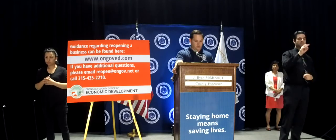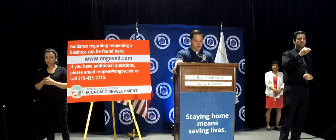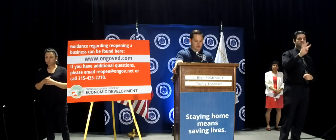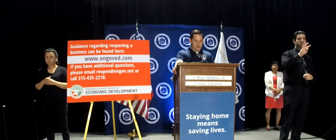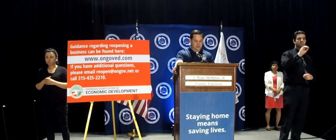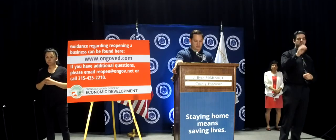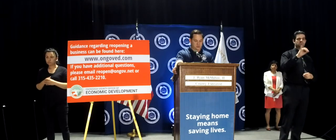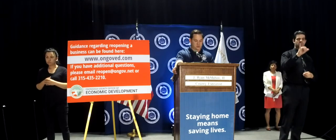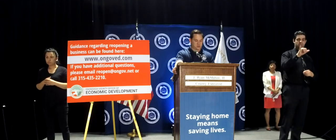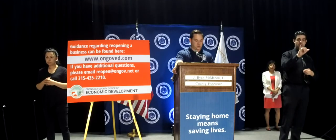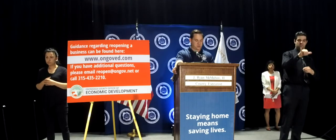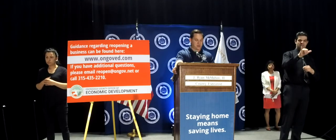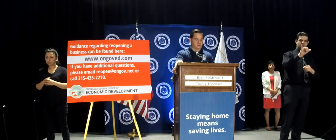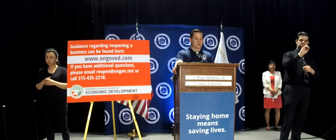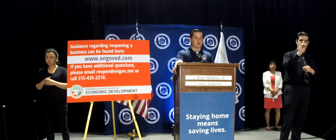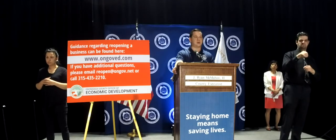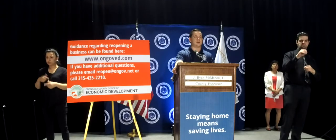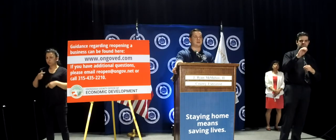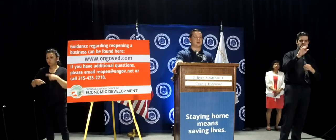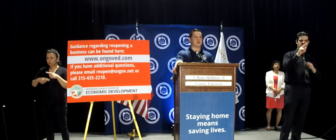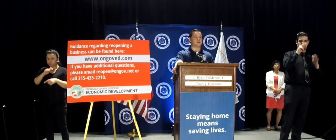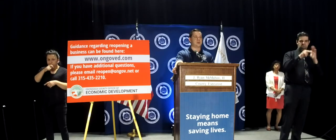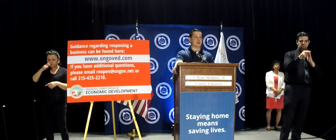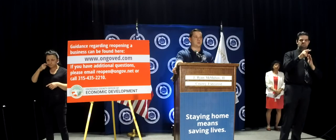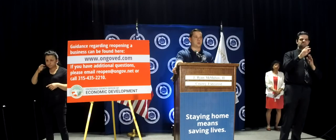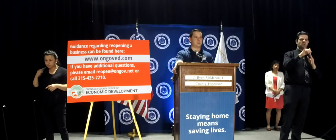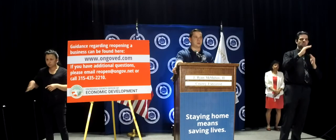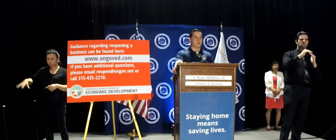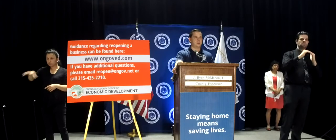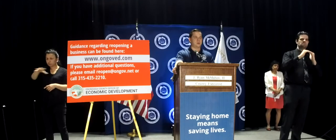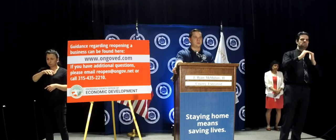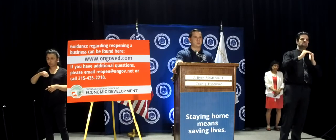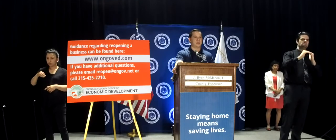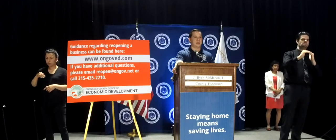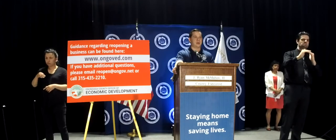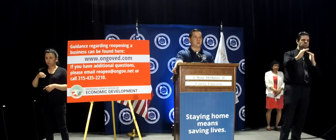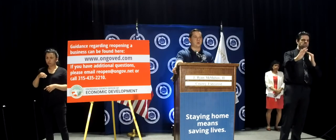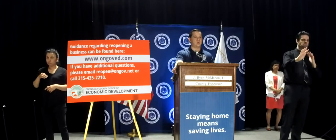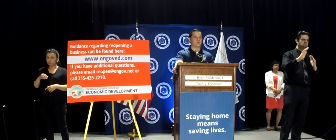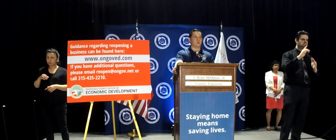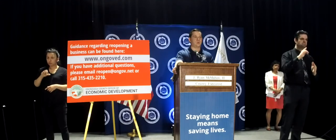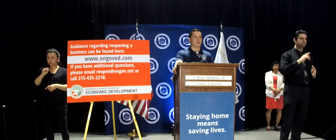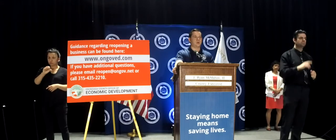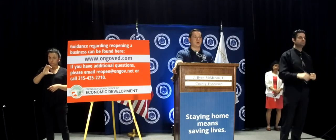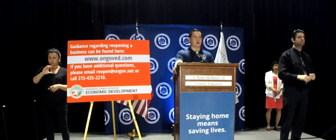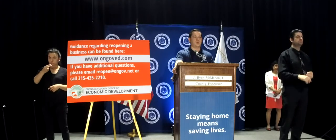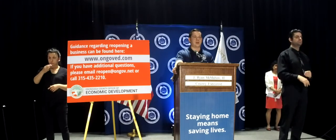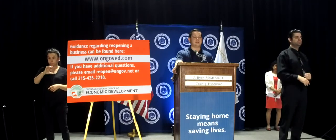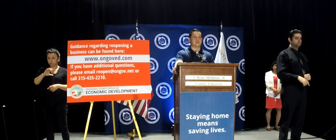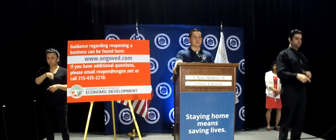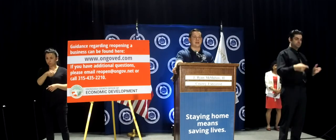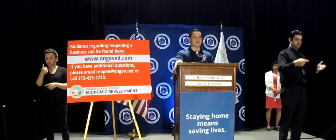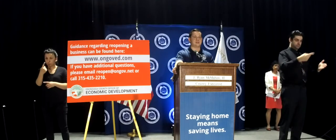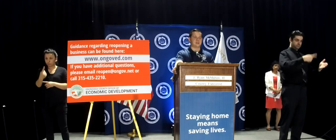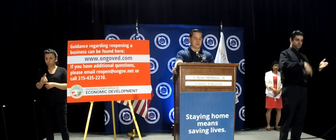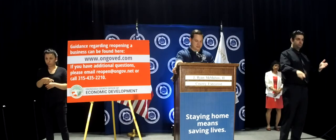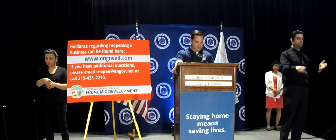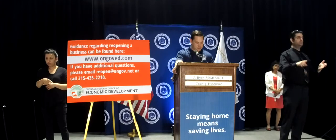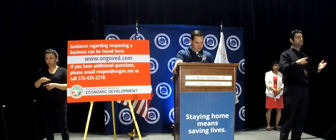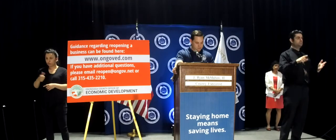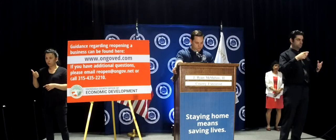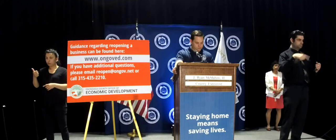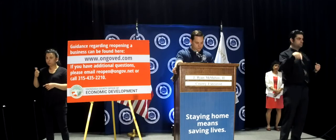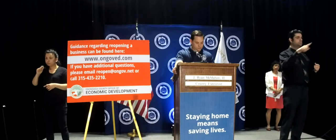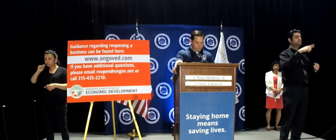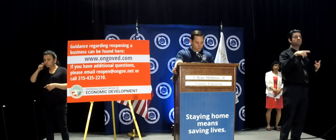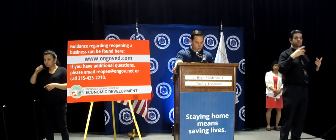do universal testing at the Syracuse Community Health Center on Salina Street next week. So again, anyone who wants to get tested can get